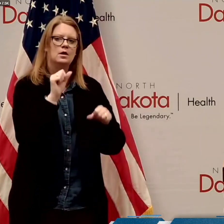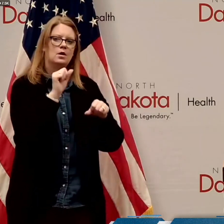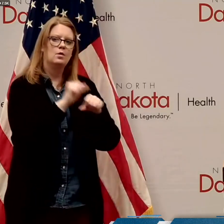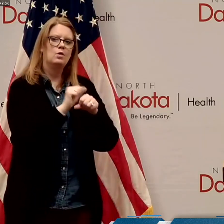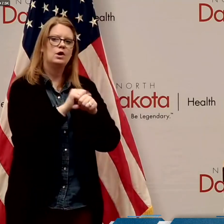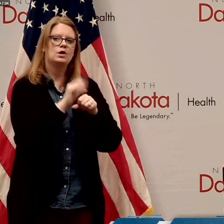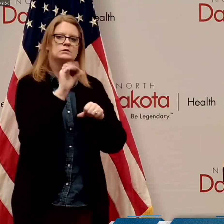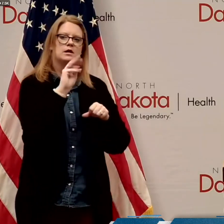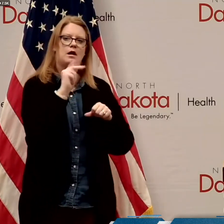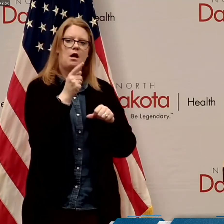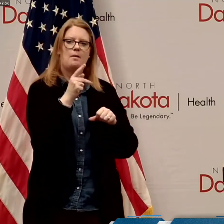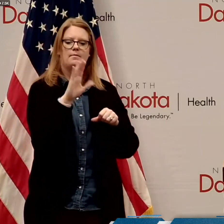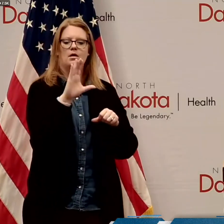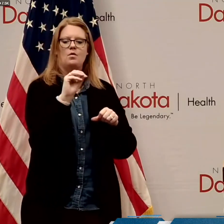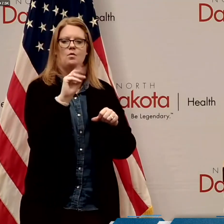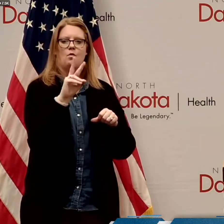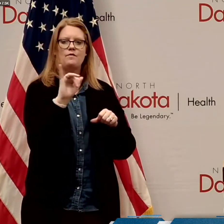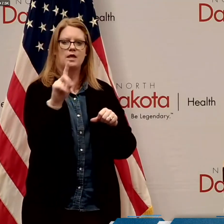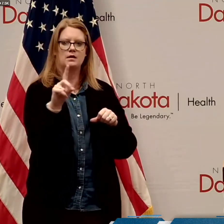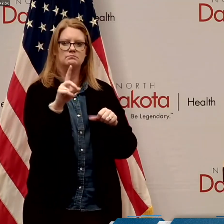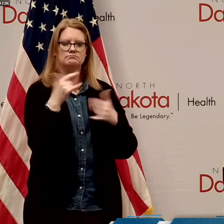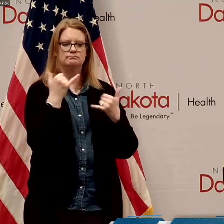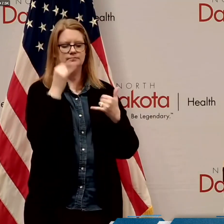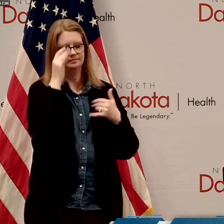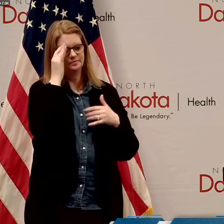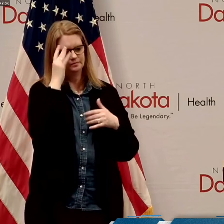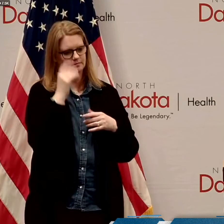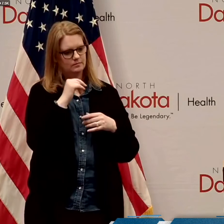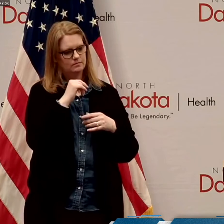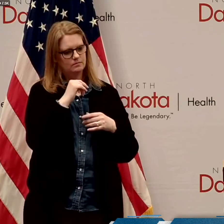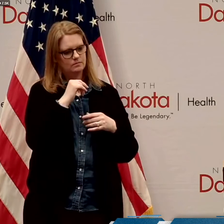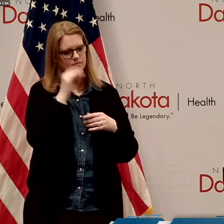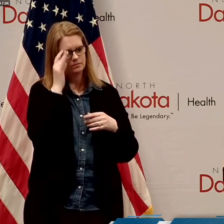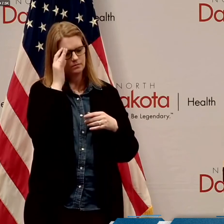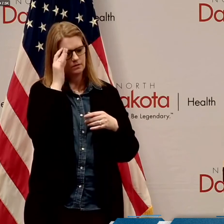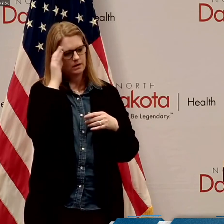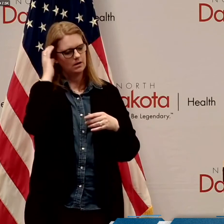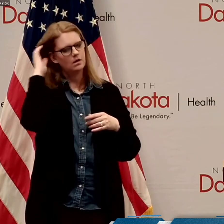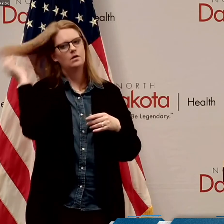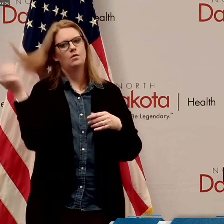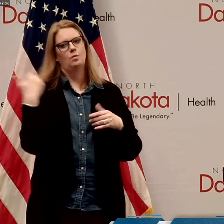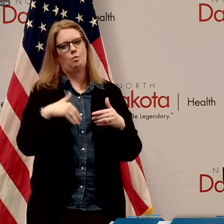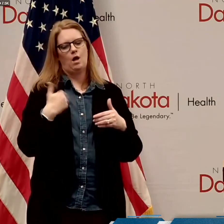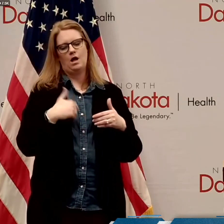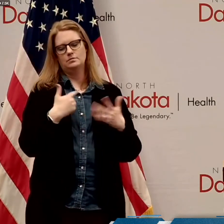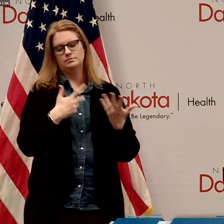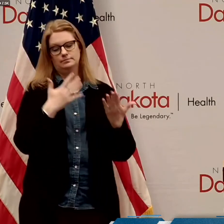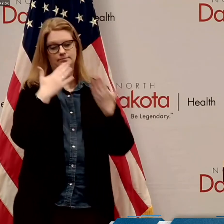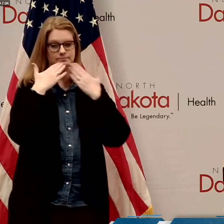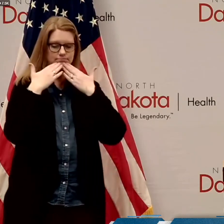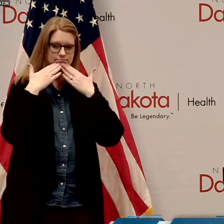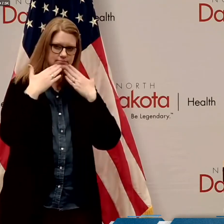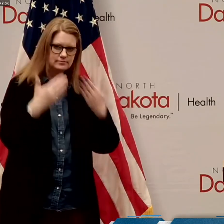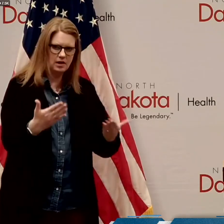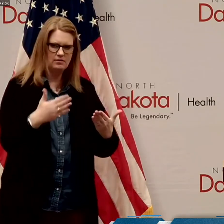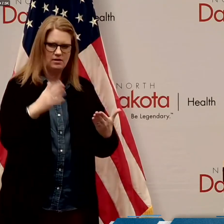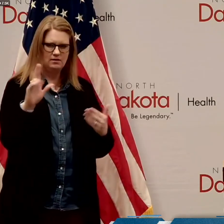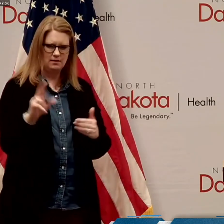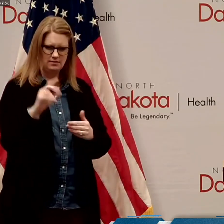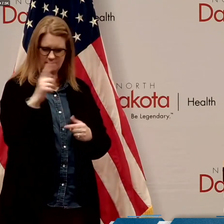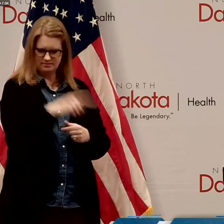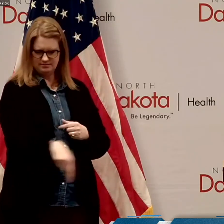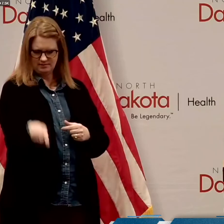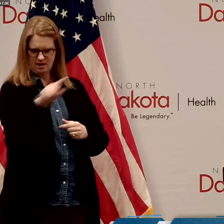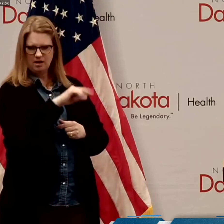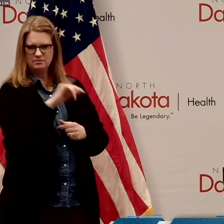coverage update. We're grateful, incredibly grateful to the North Dakotans on the frontier